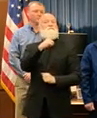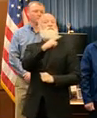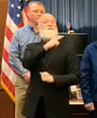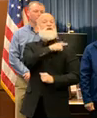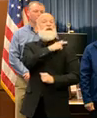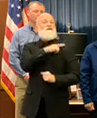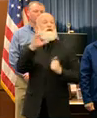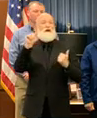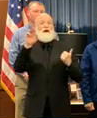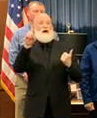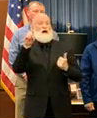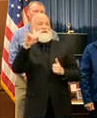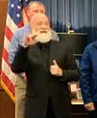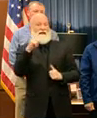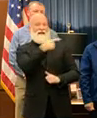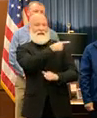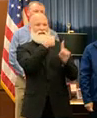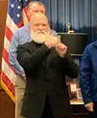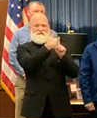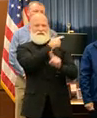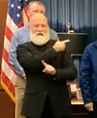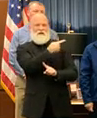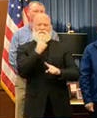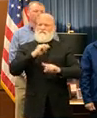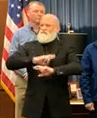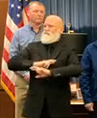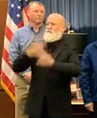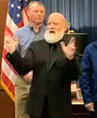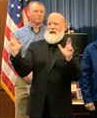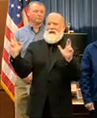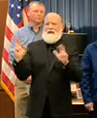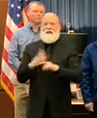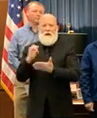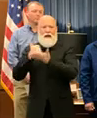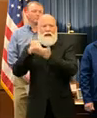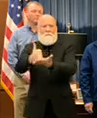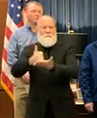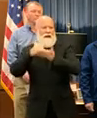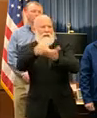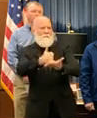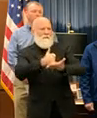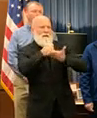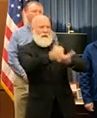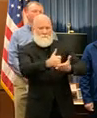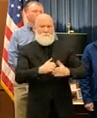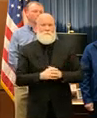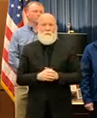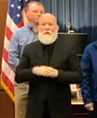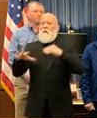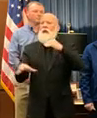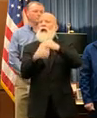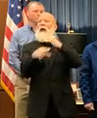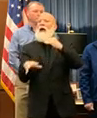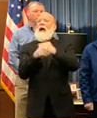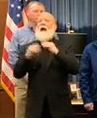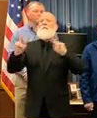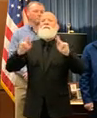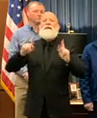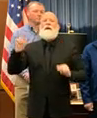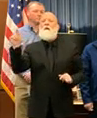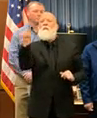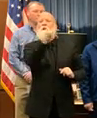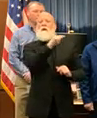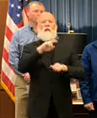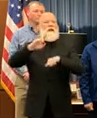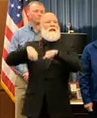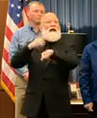anything imaginable to help offset what state resources that we may be not have enough of